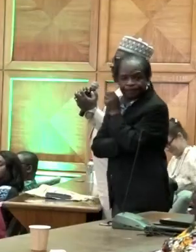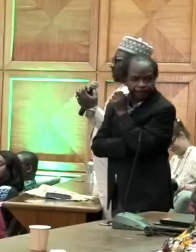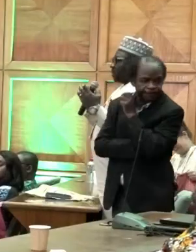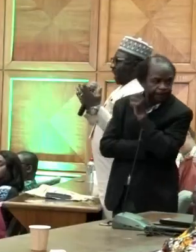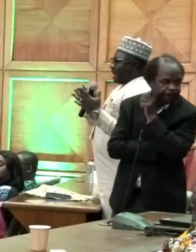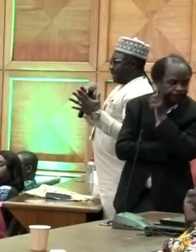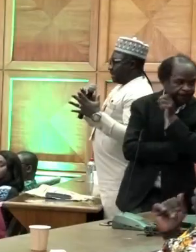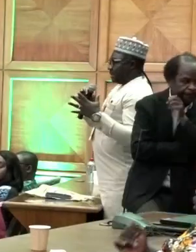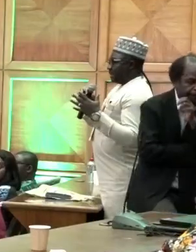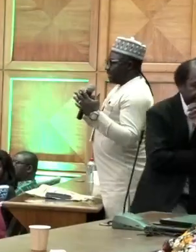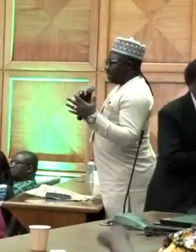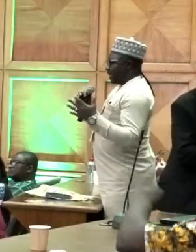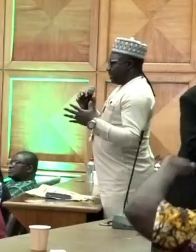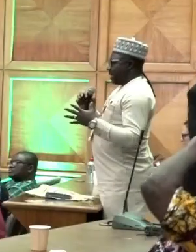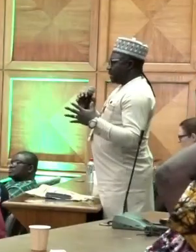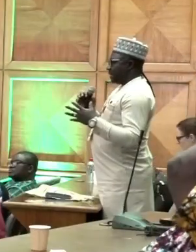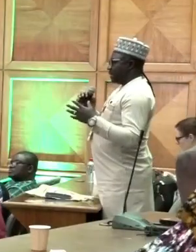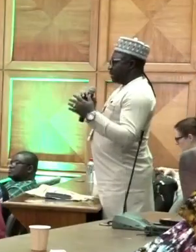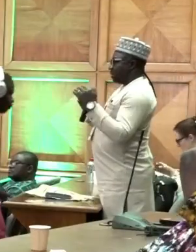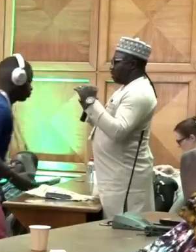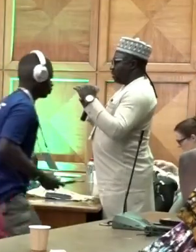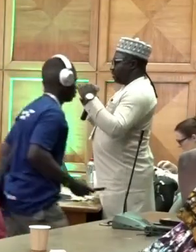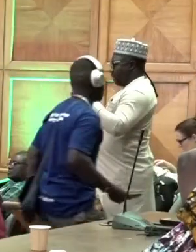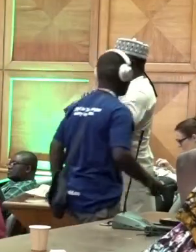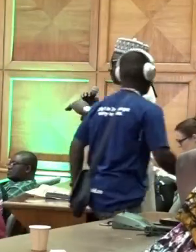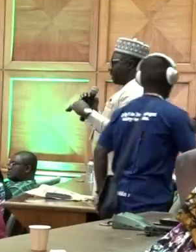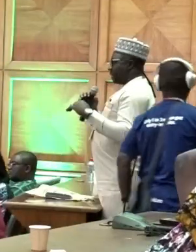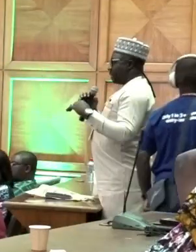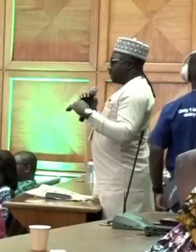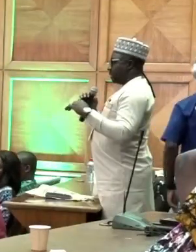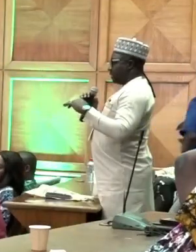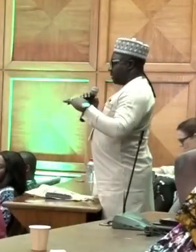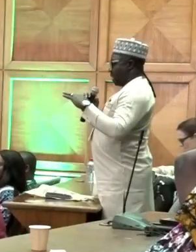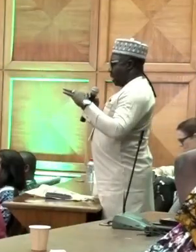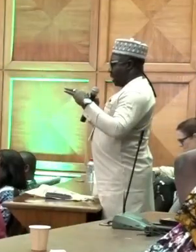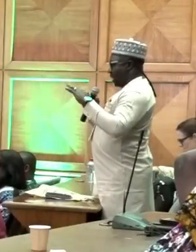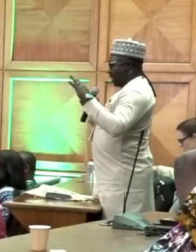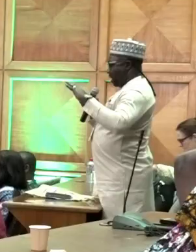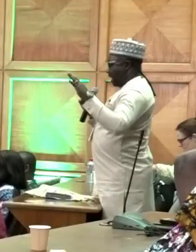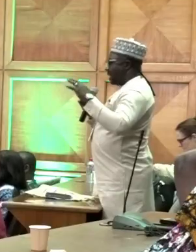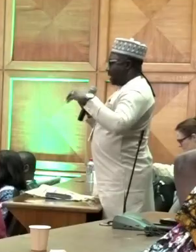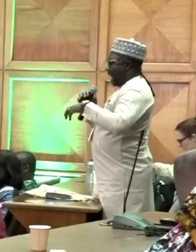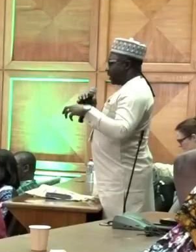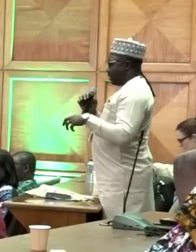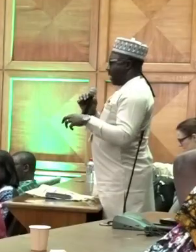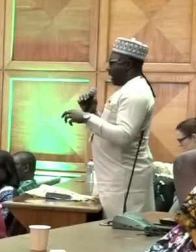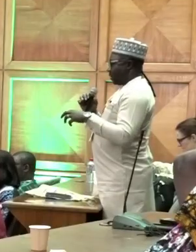speaks about the reality, the lived experiences of key populations